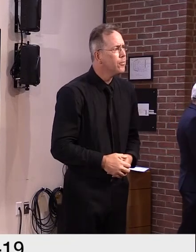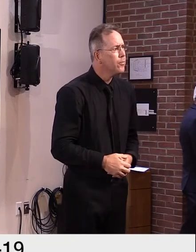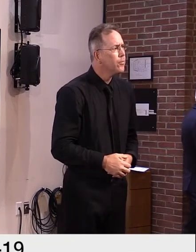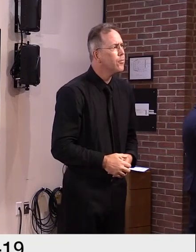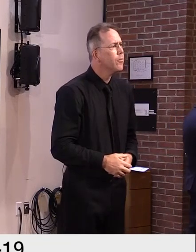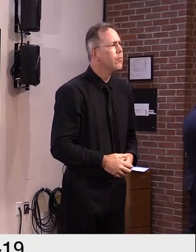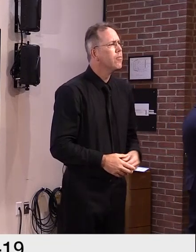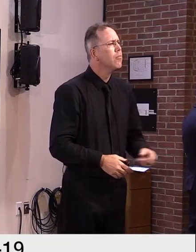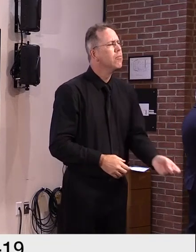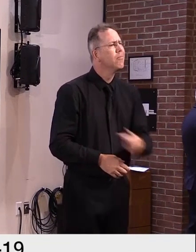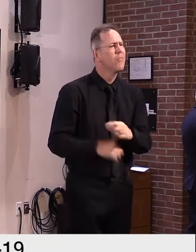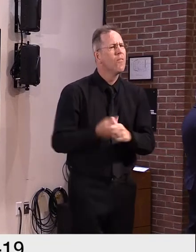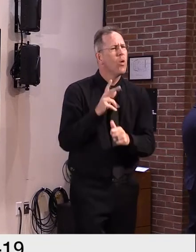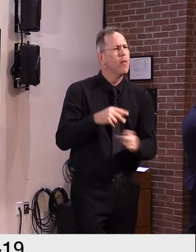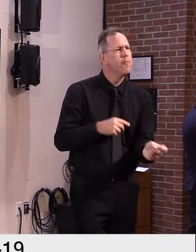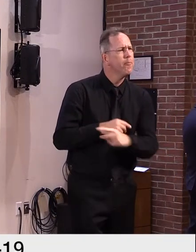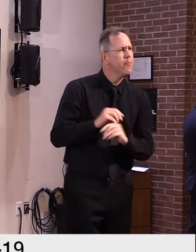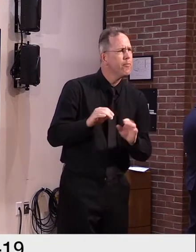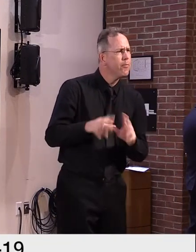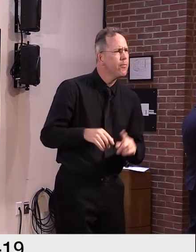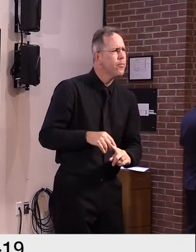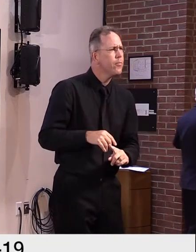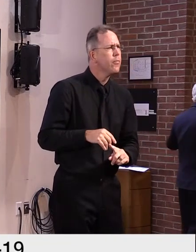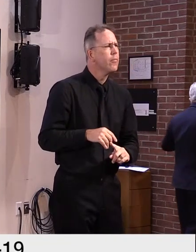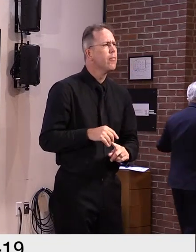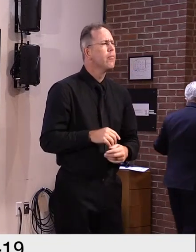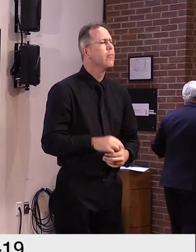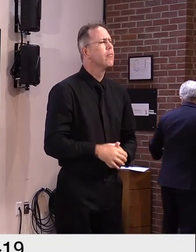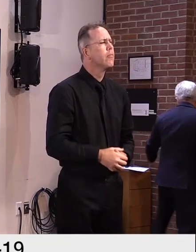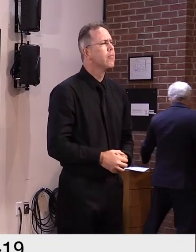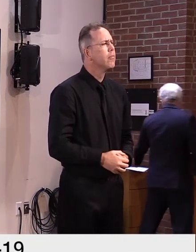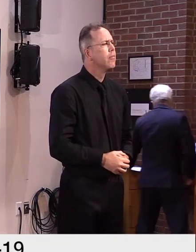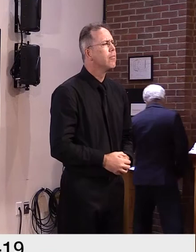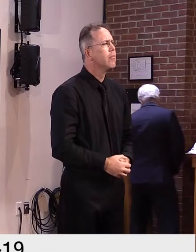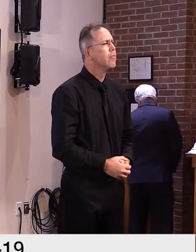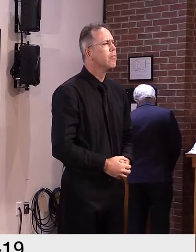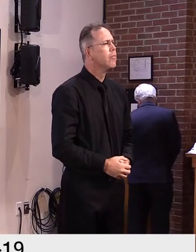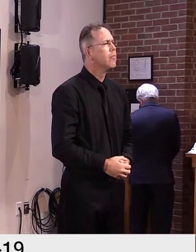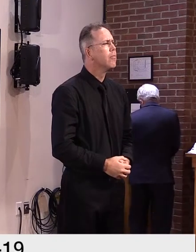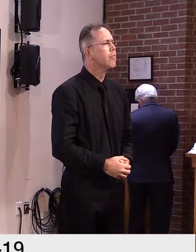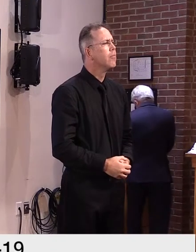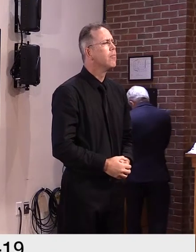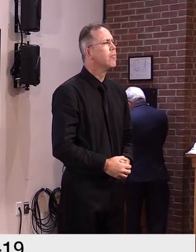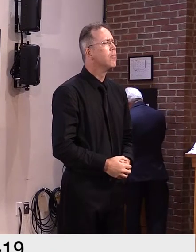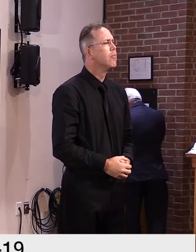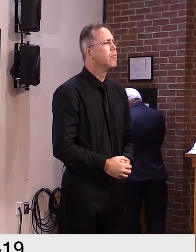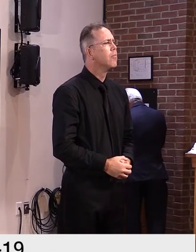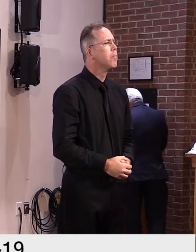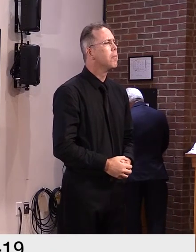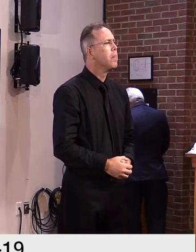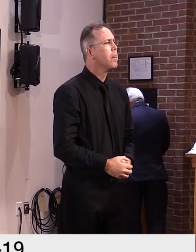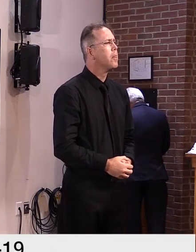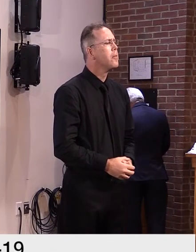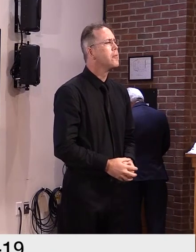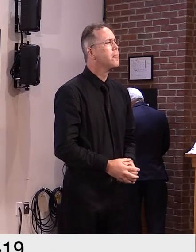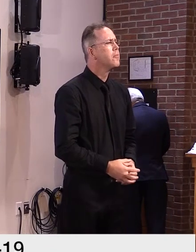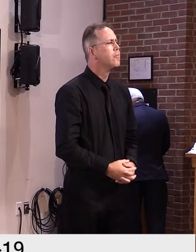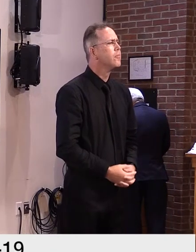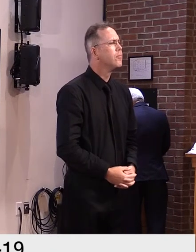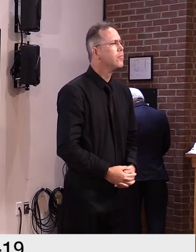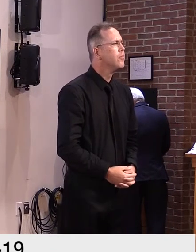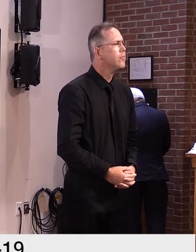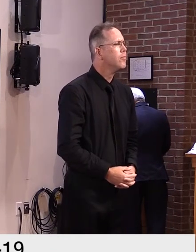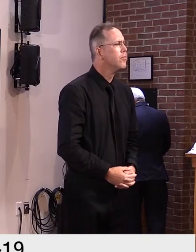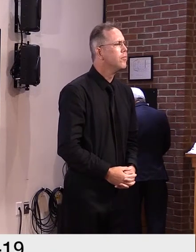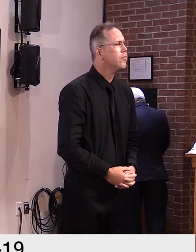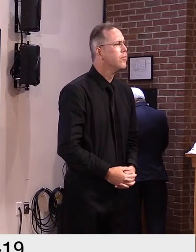an individual or a group doesn't agree with, say, a state lawmaker or yourself, yeah, or anybody else who may